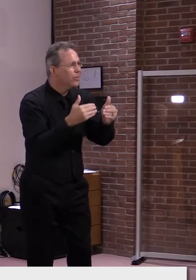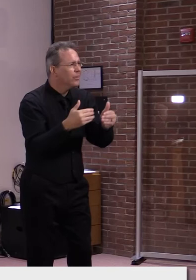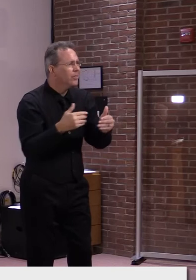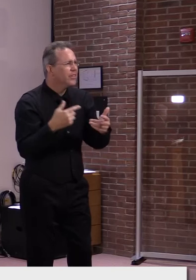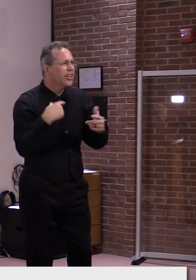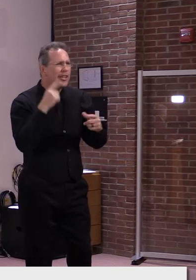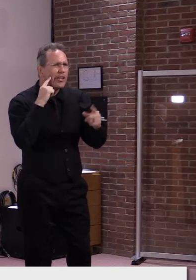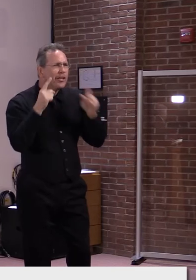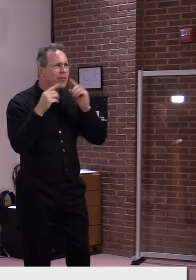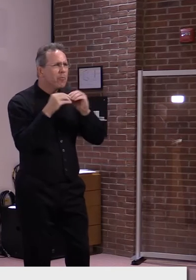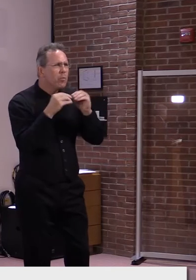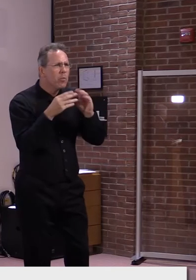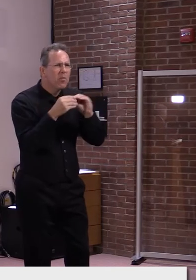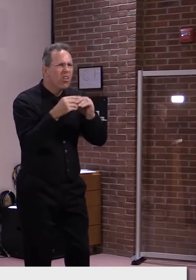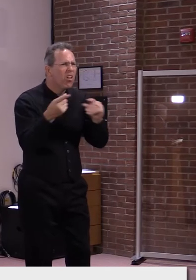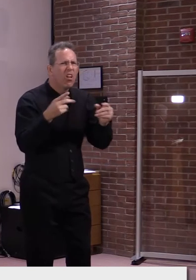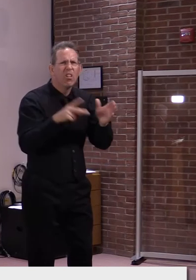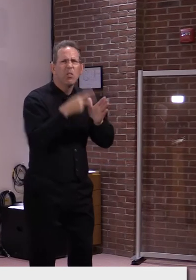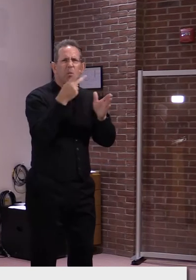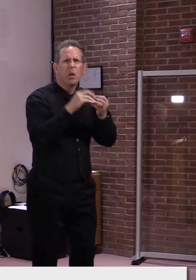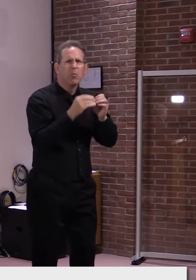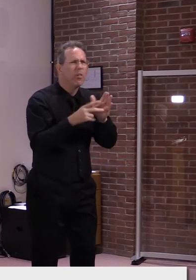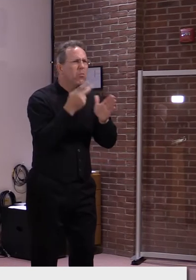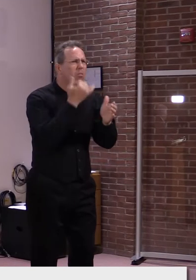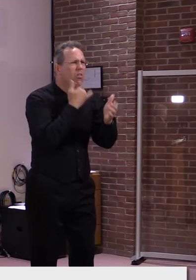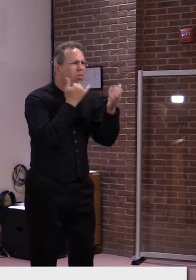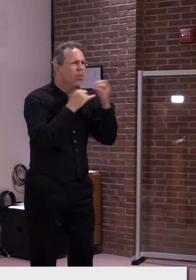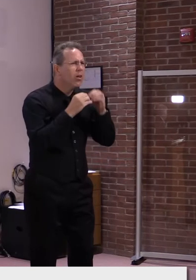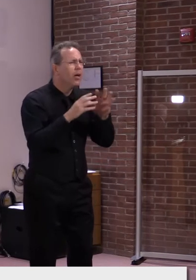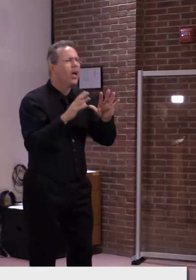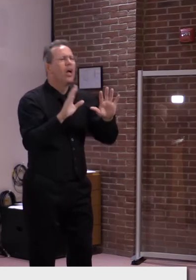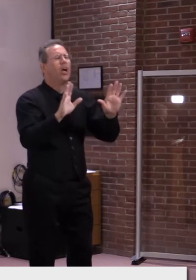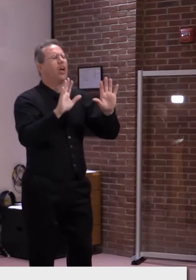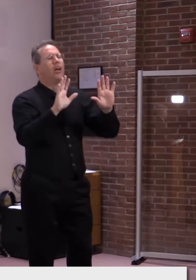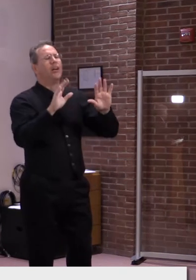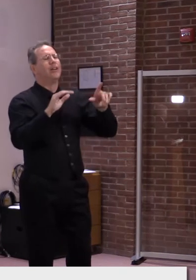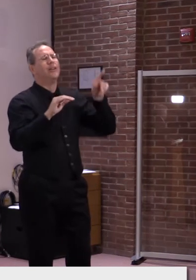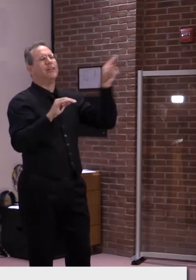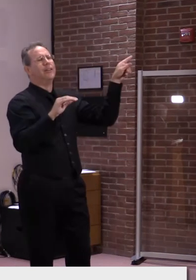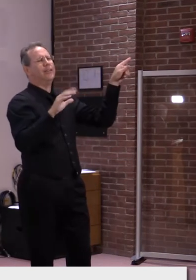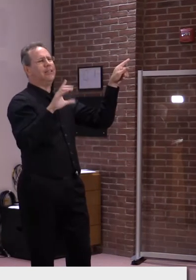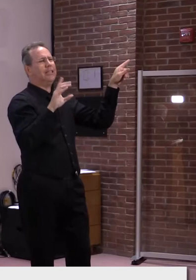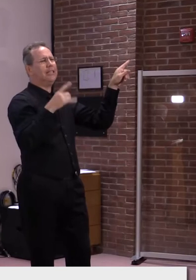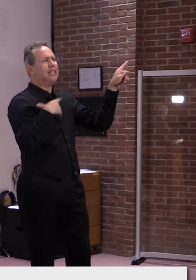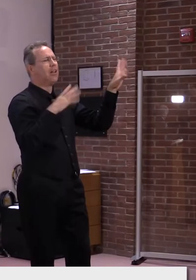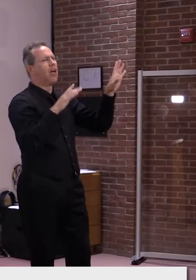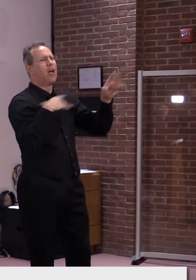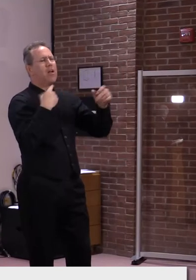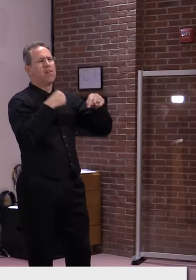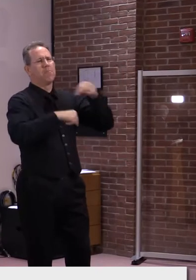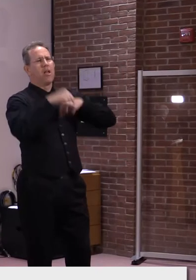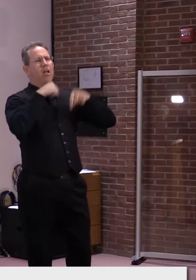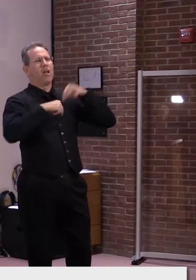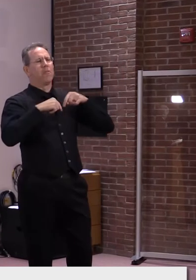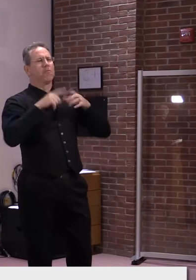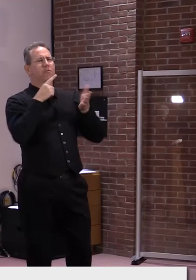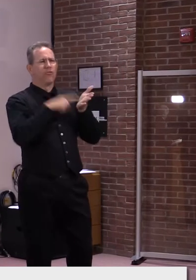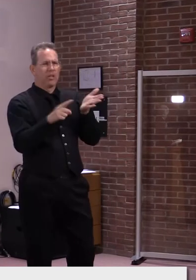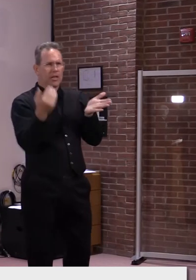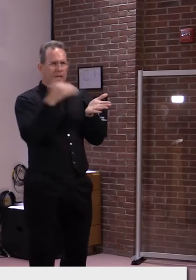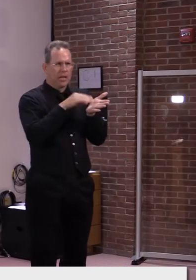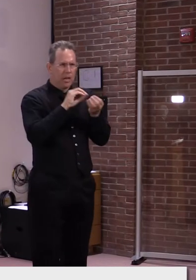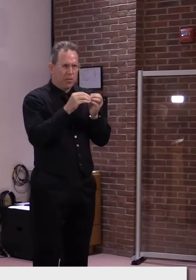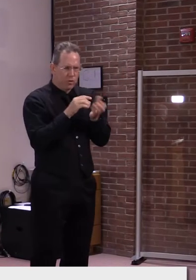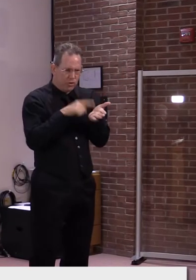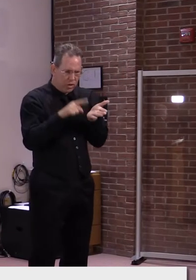uber conservative in terms of where we were going and what we were doing in looking at these numbers. Commissioner Pichek, anything to